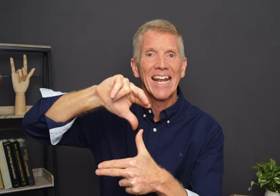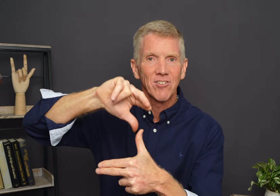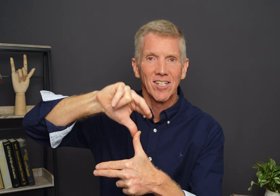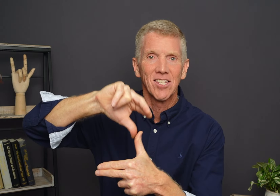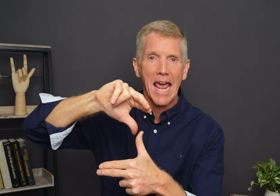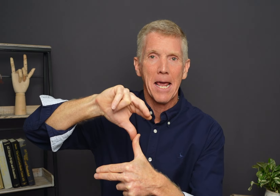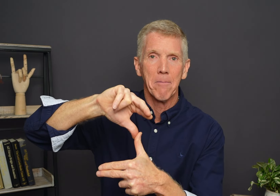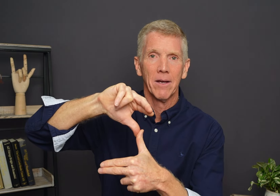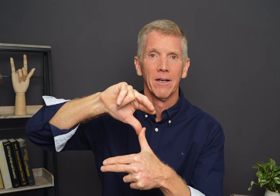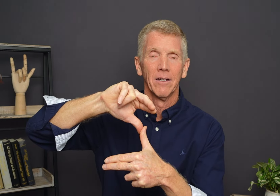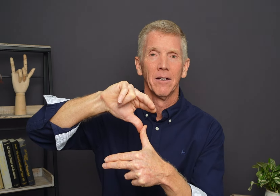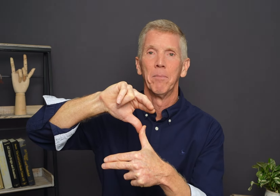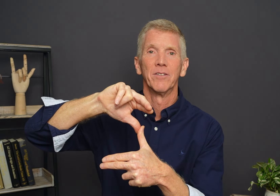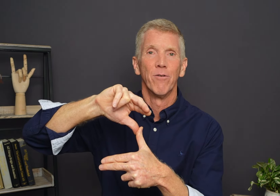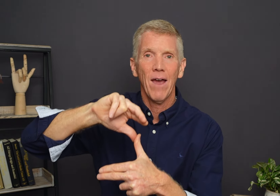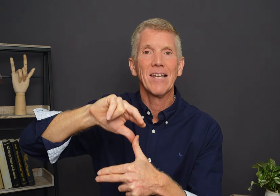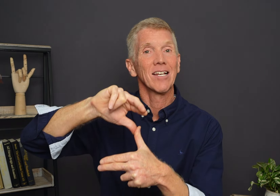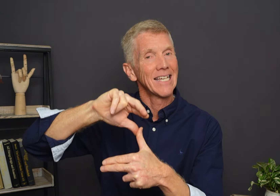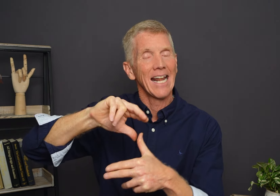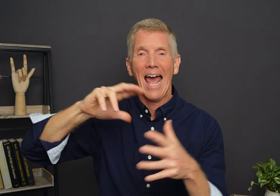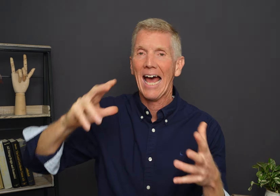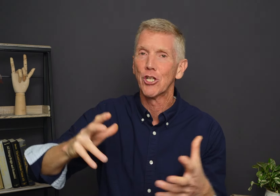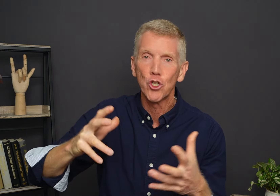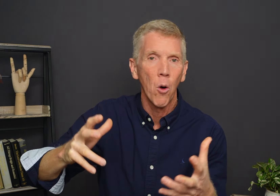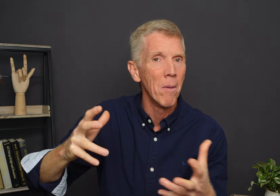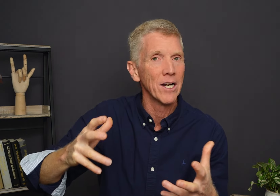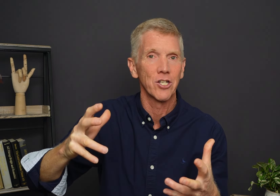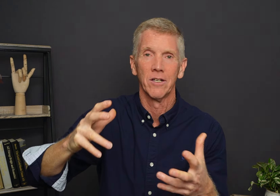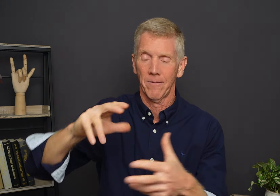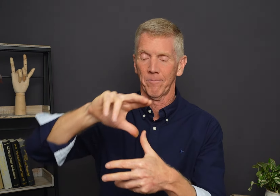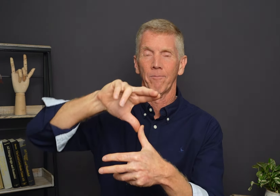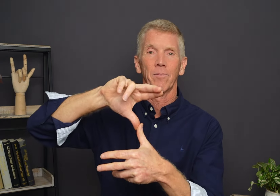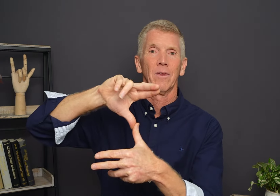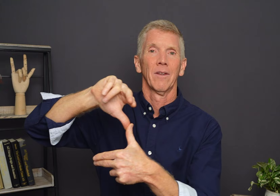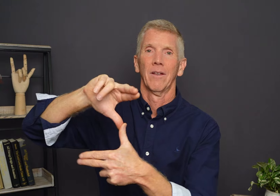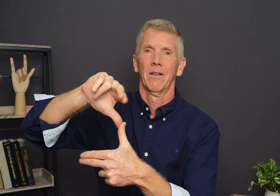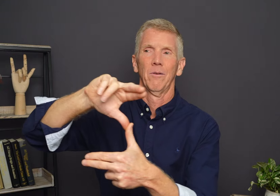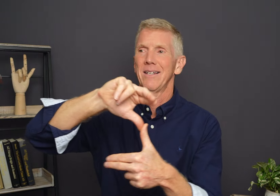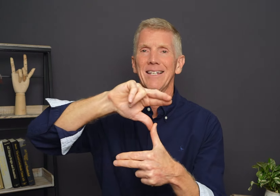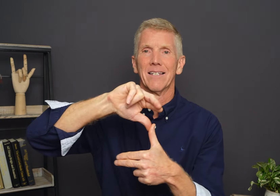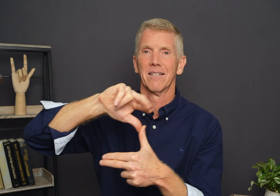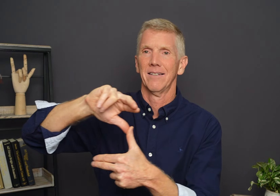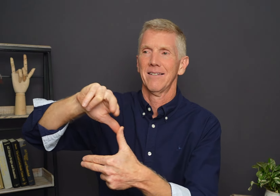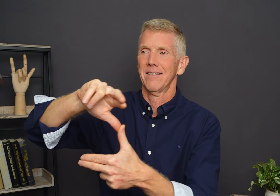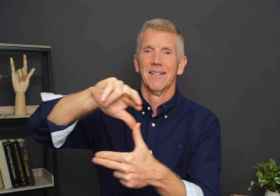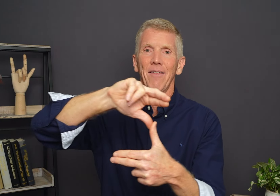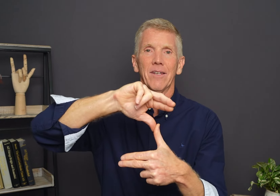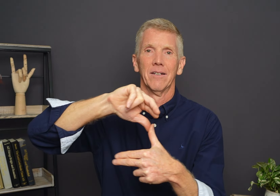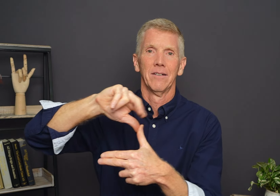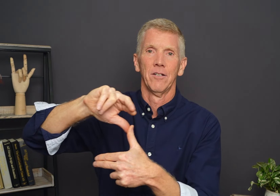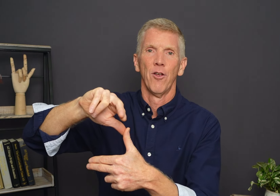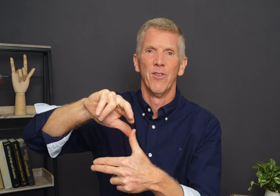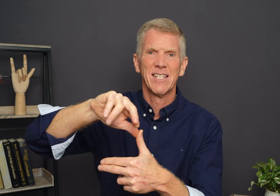the same, but the face, again, adds so much. What is this? This is nothing. This is